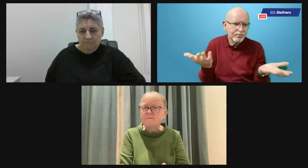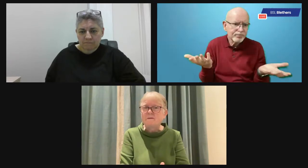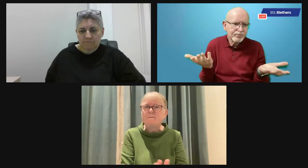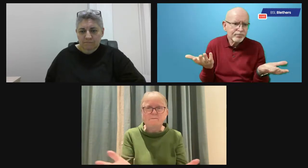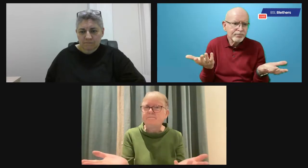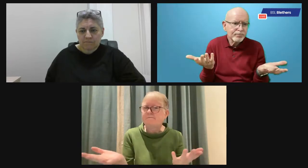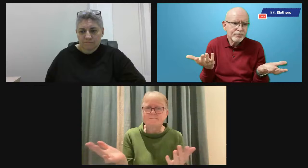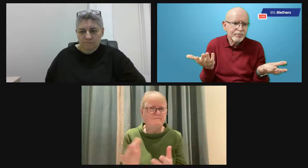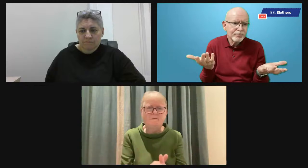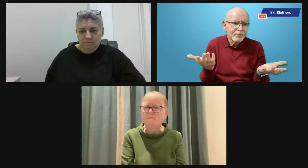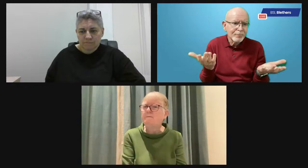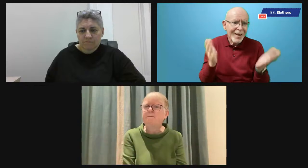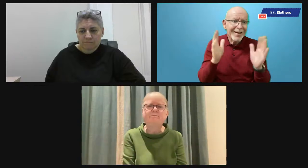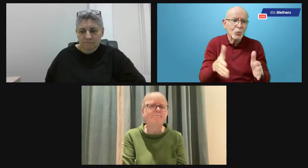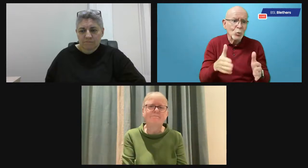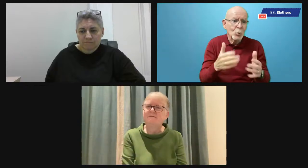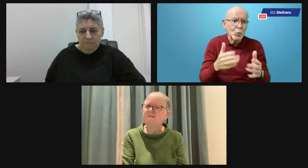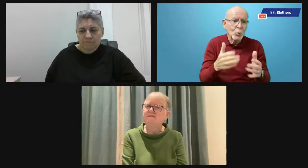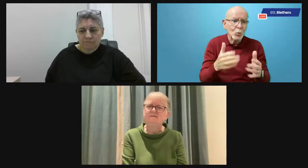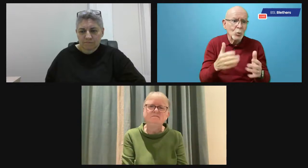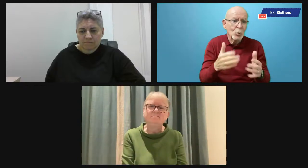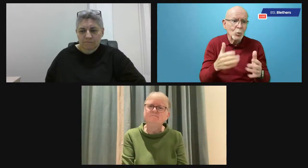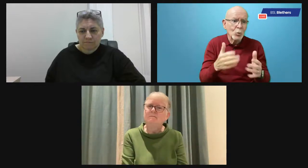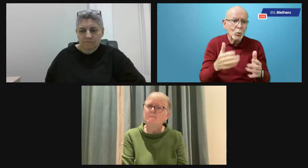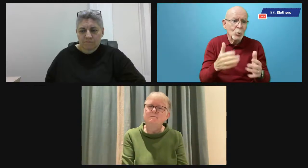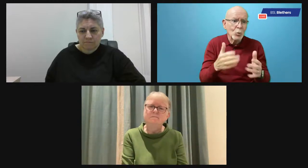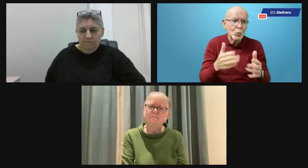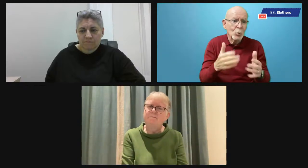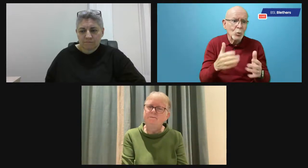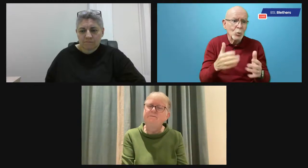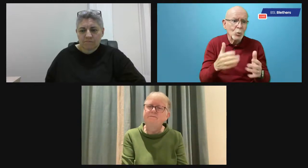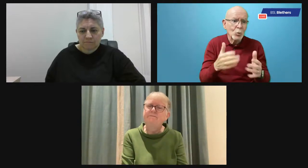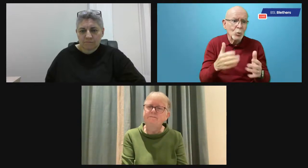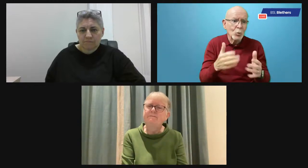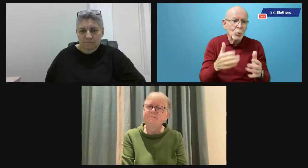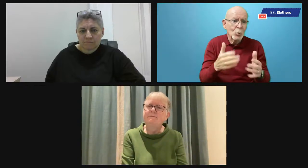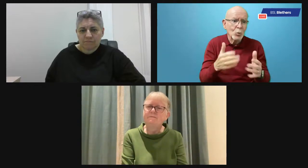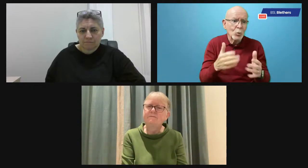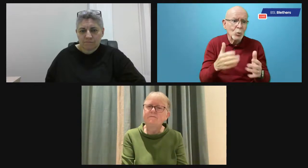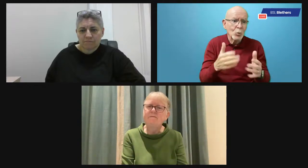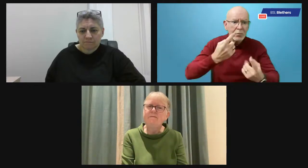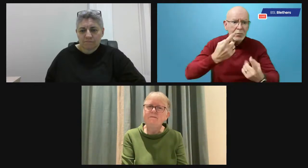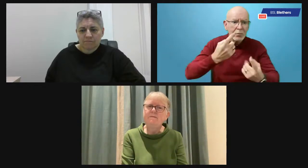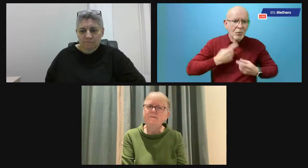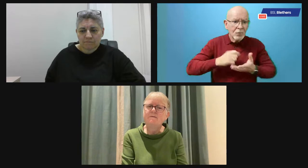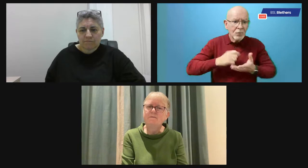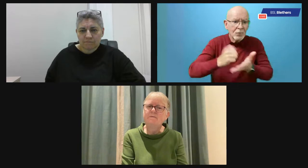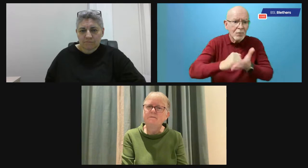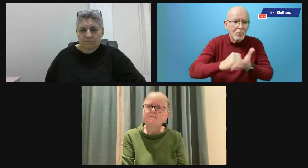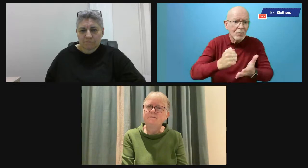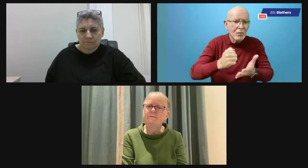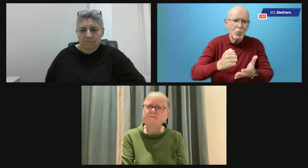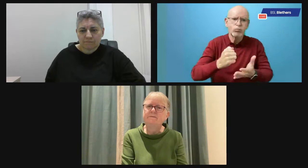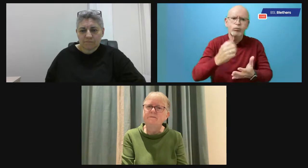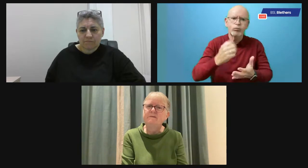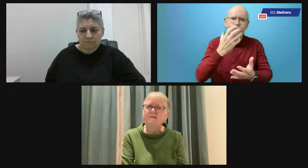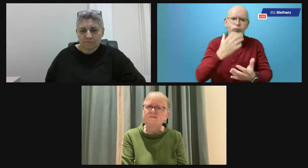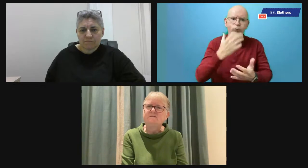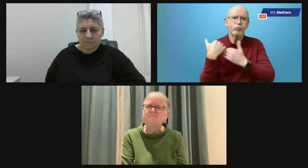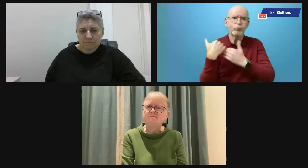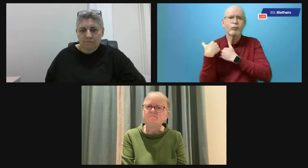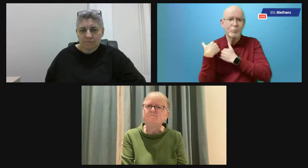where is the evening courses? They're not there anymore. Yes, where are they? So that's a big concern for